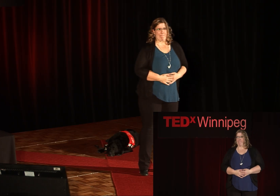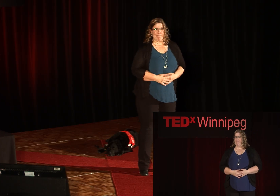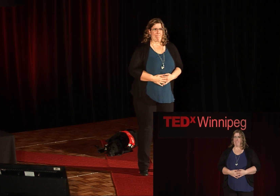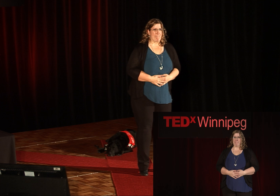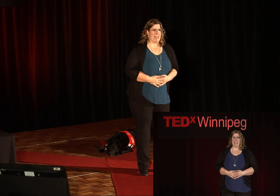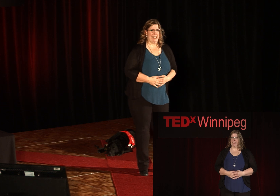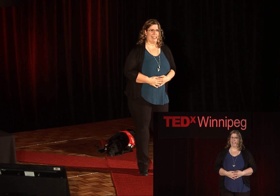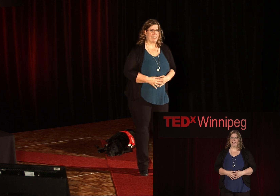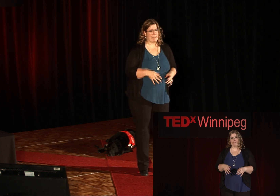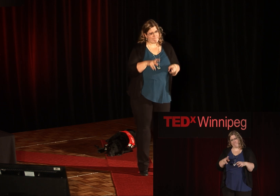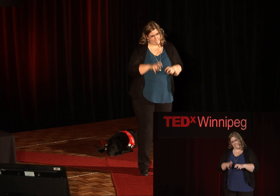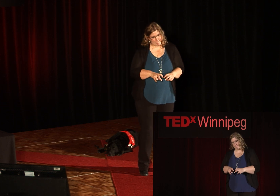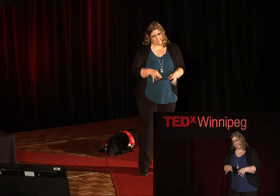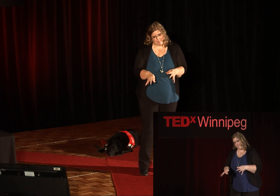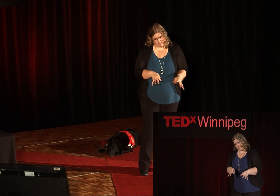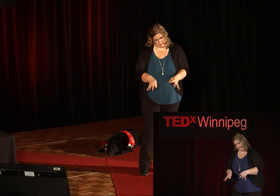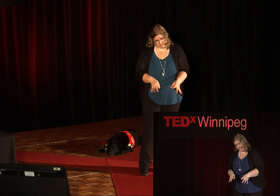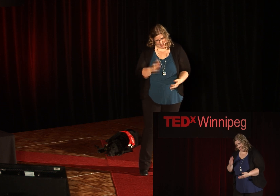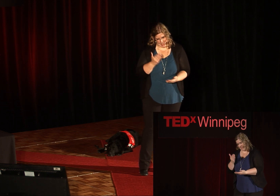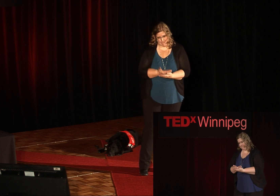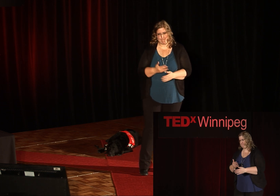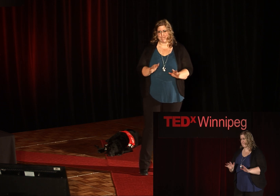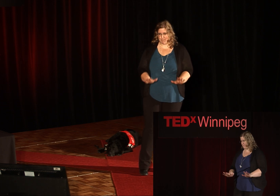she knelt down to her son to explain.